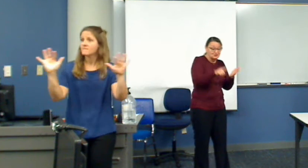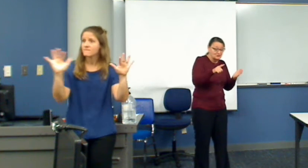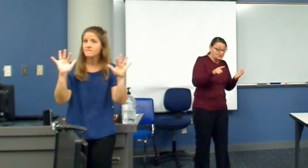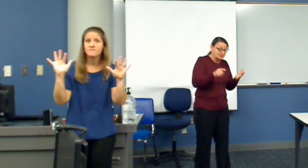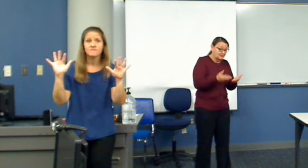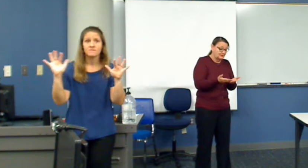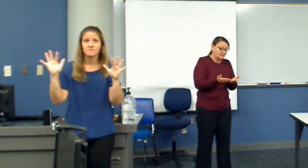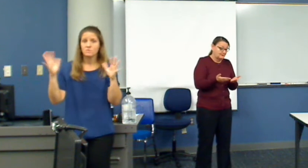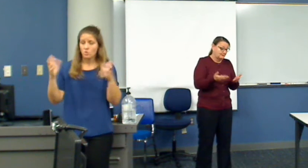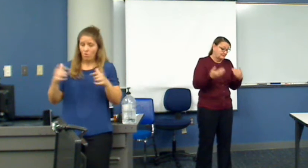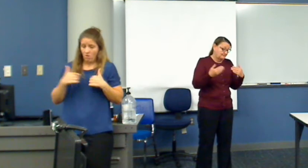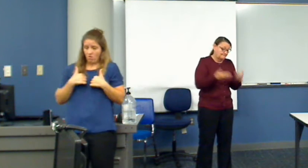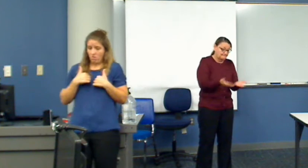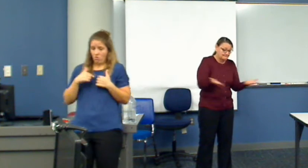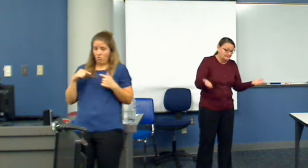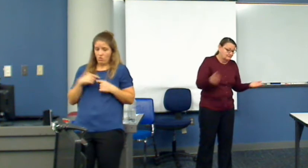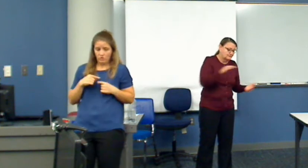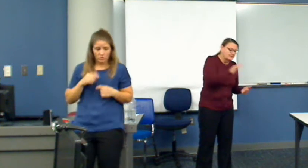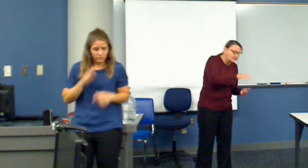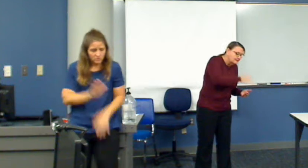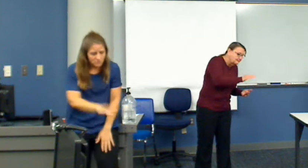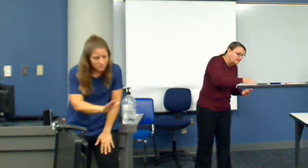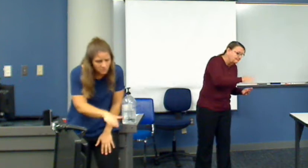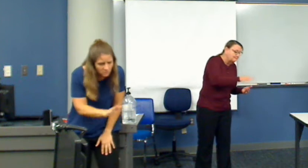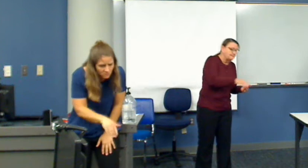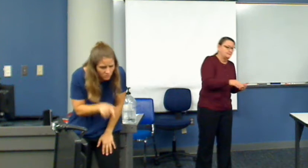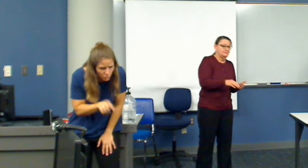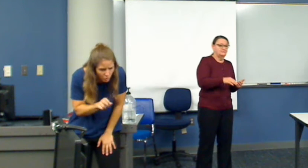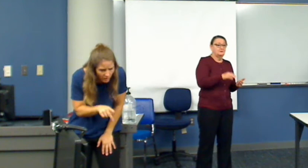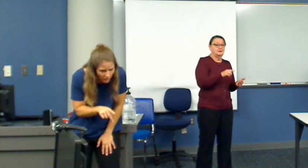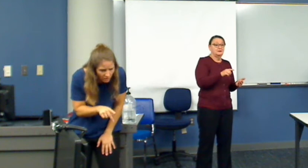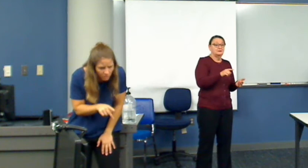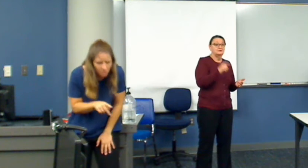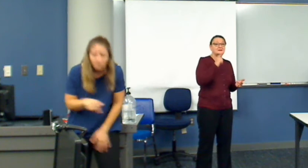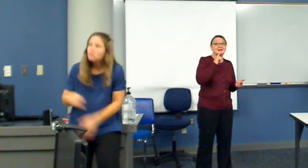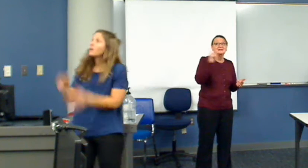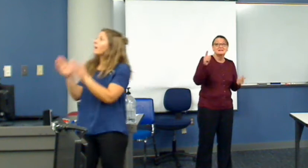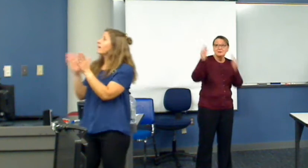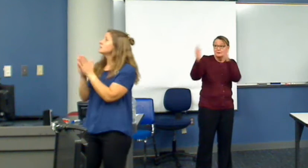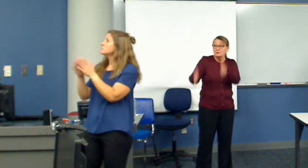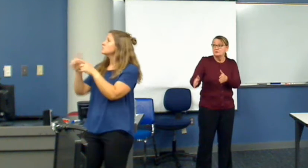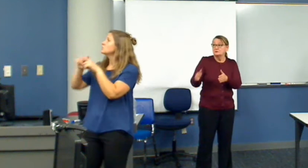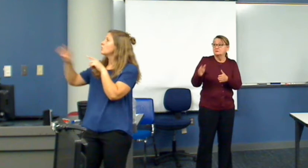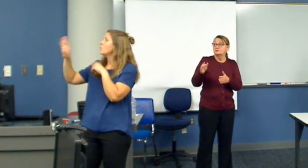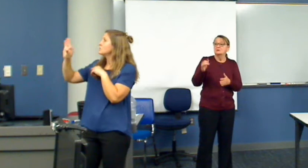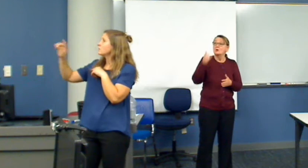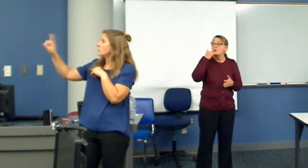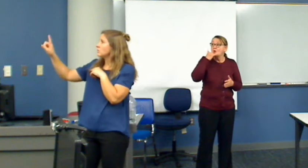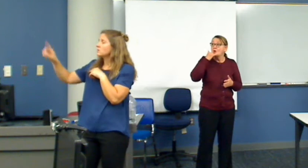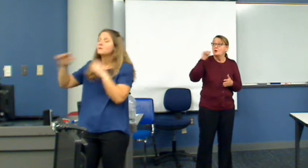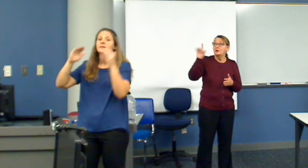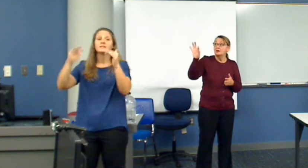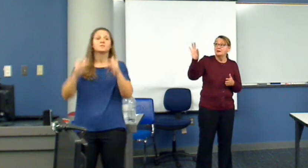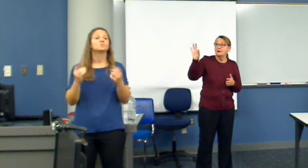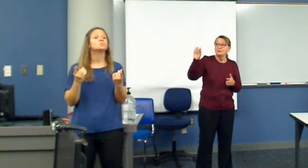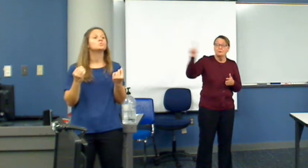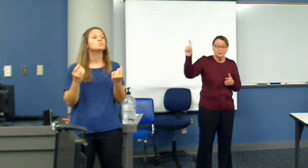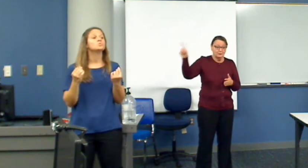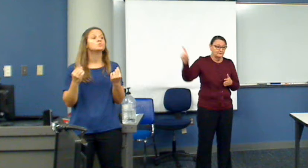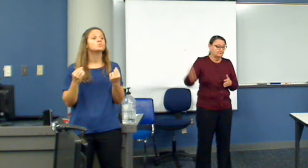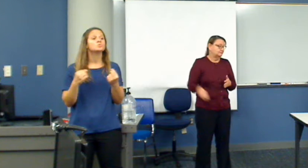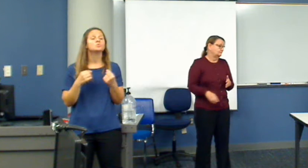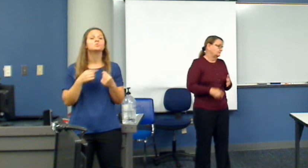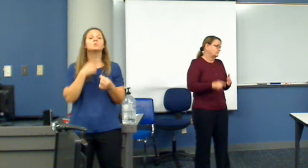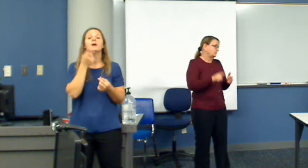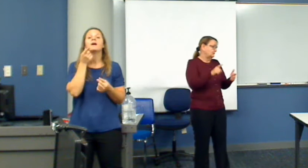to tap the victim. Okay. And we're going to have someone call 911. Okay. Next thing we're going to do is we're going to open the airway on the